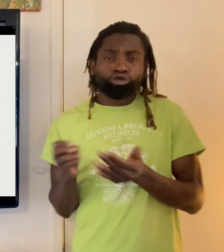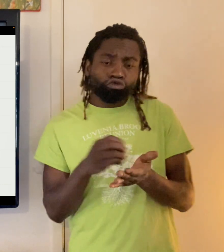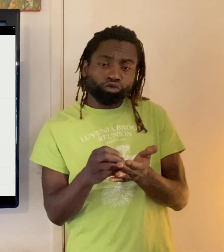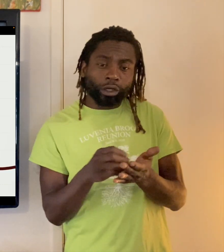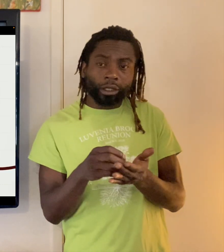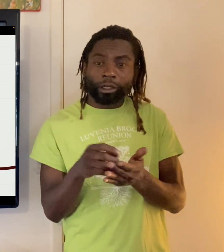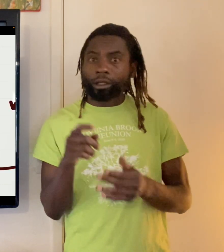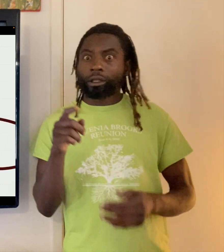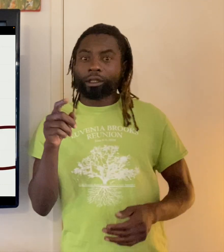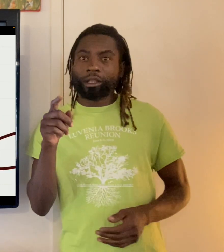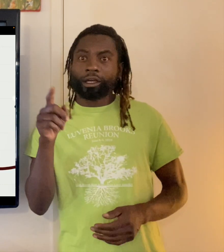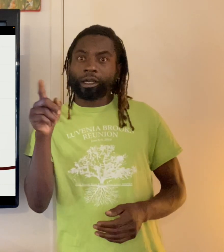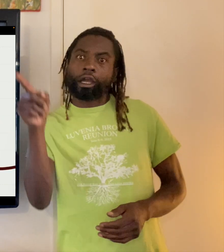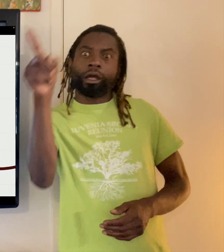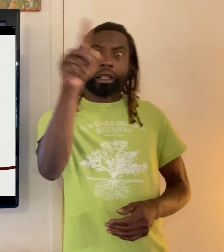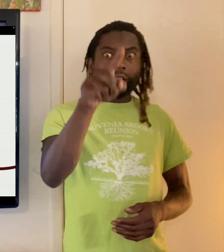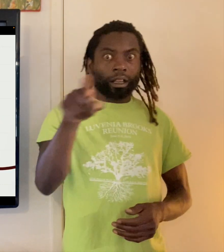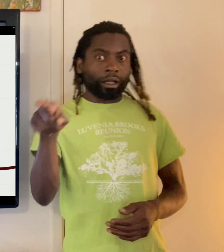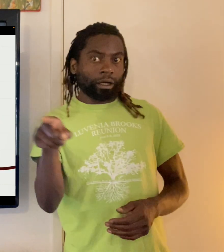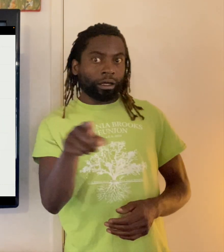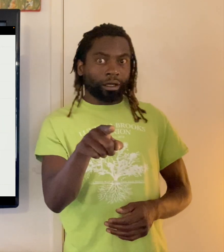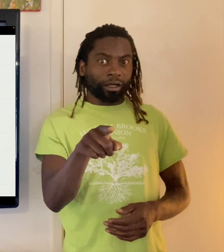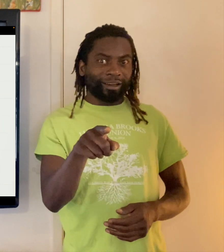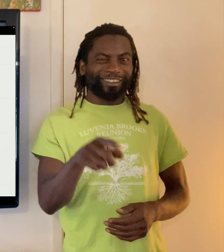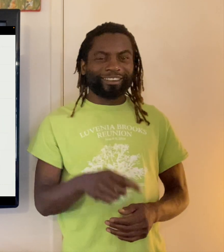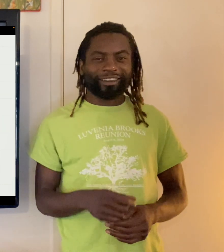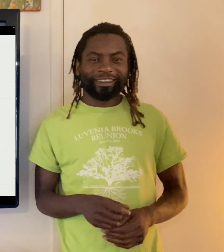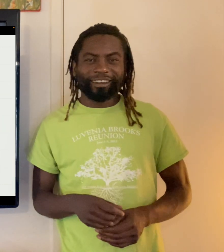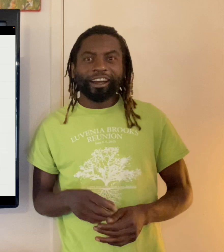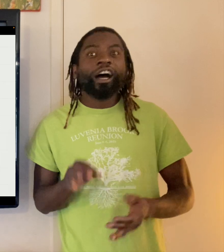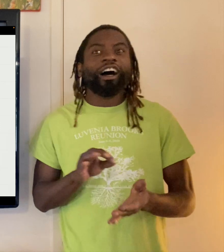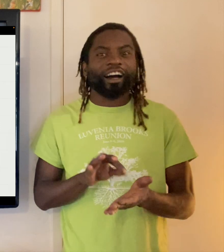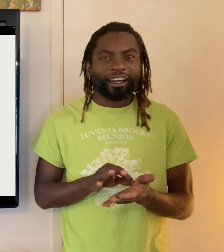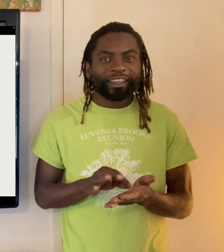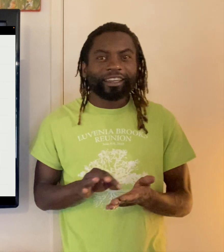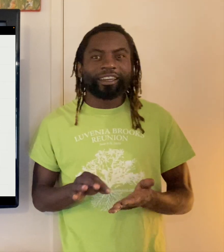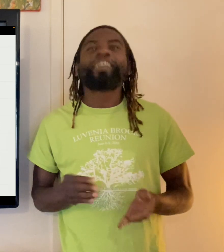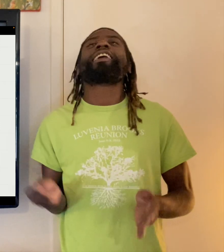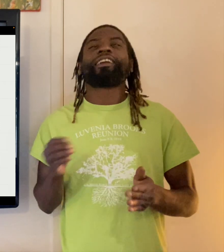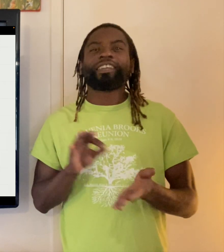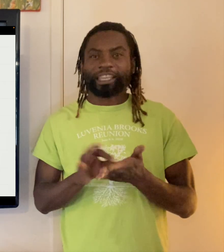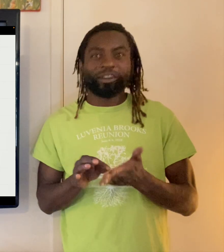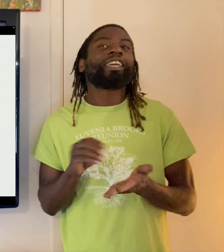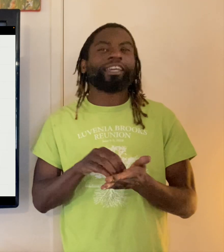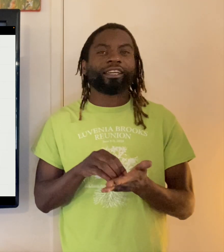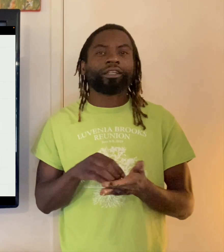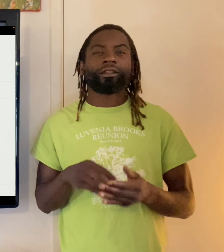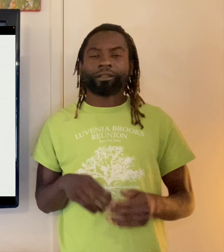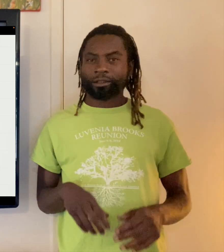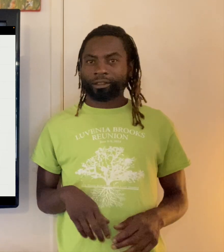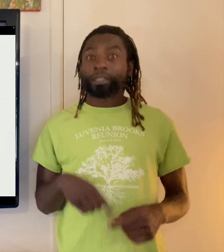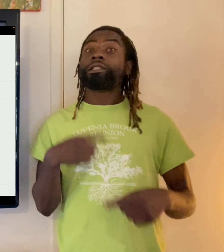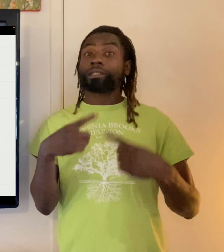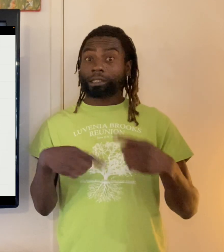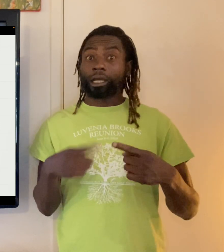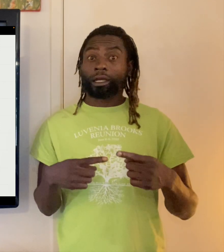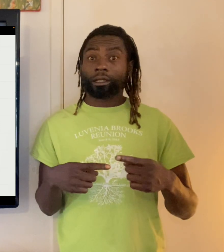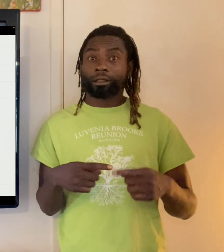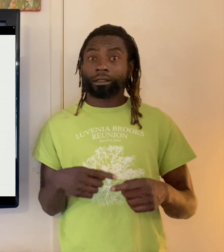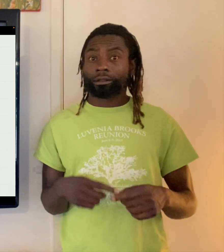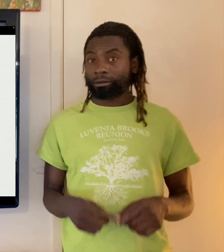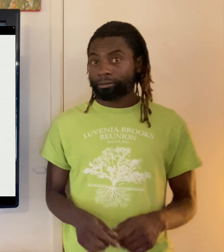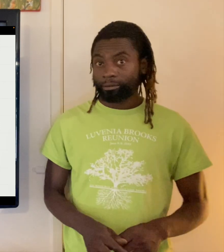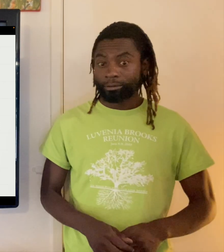it like this. So let us count again to 10 using our voices and watching how we write the